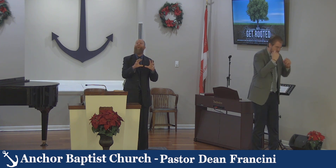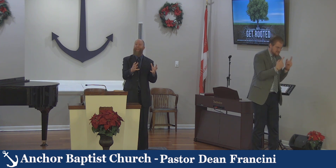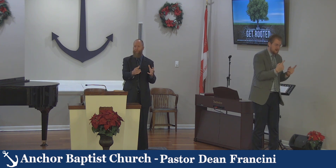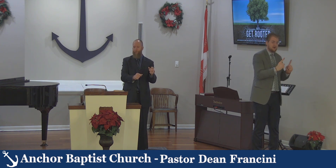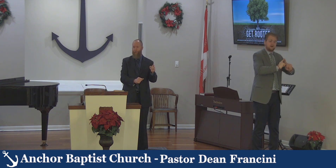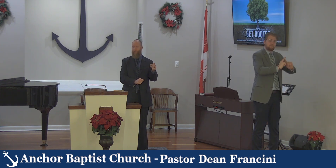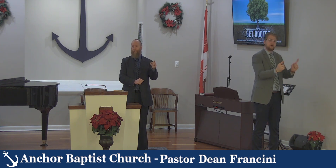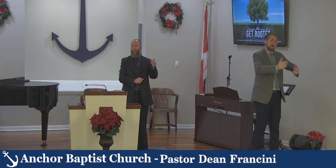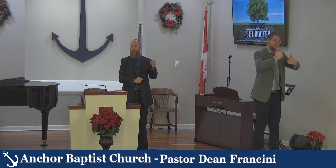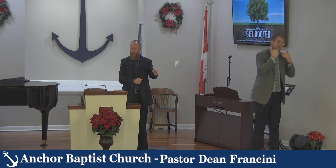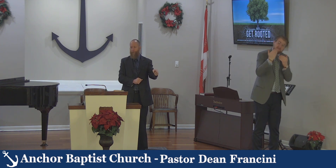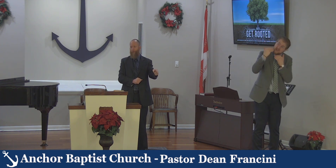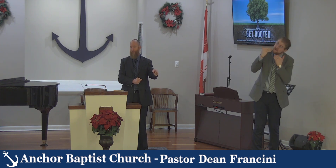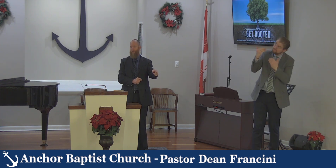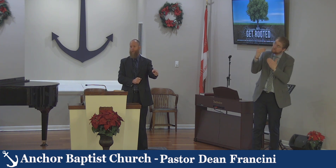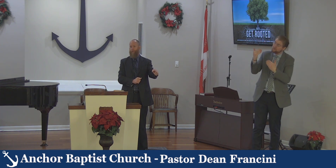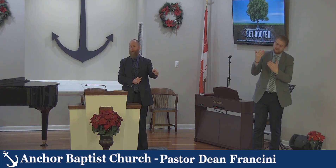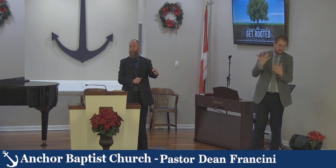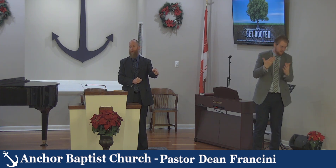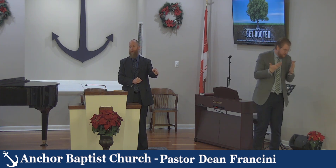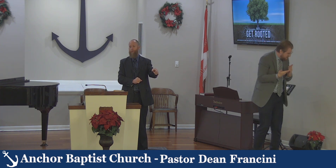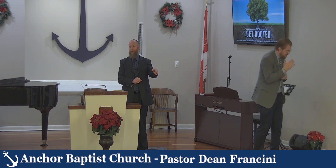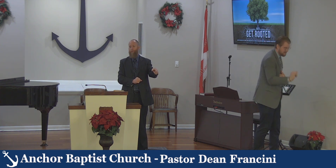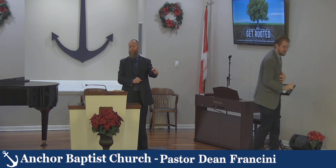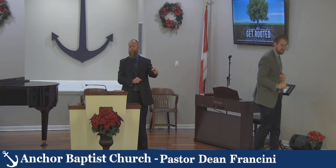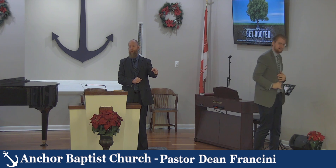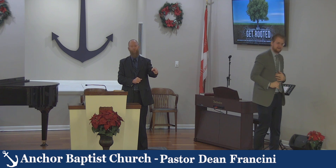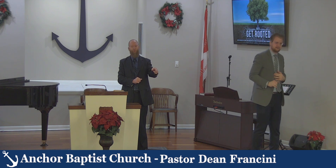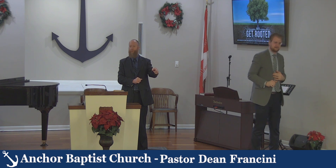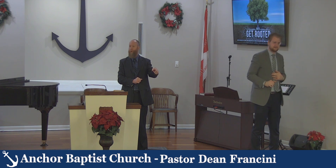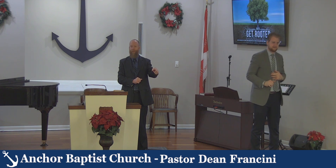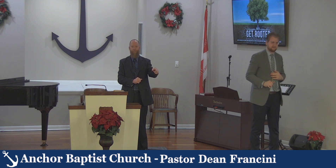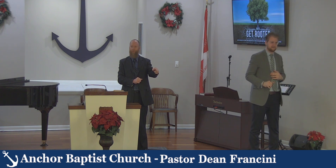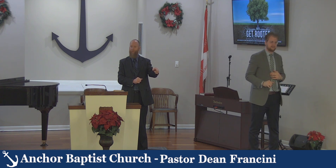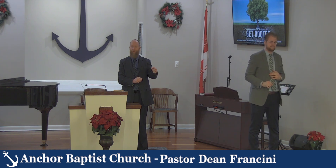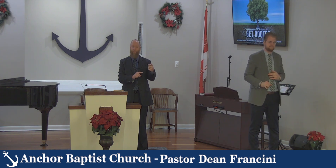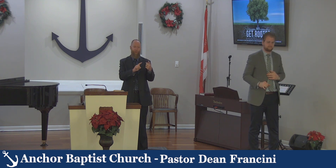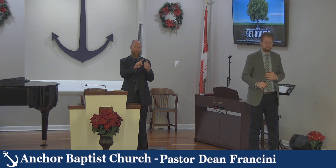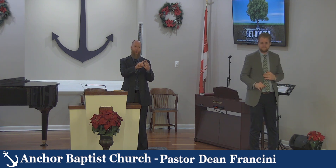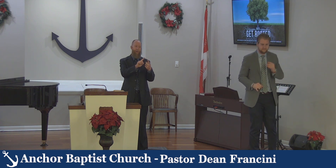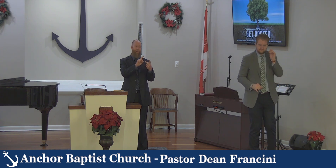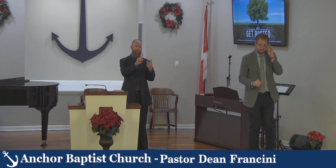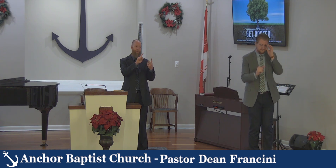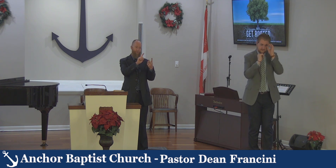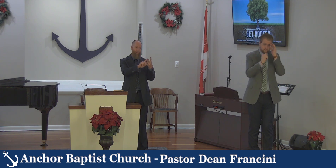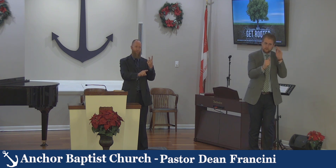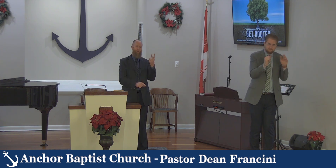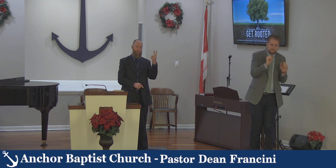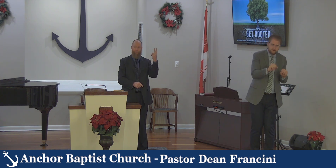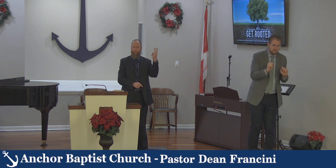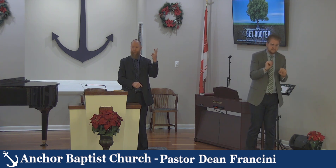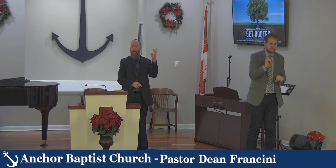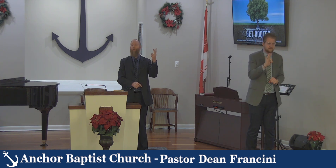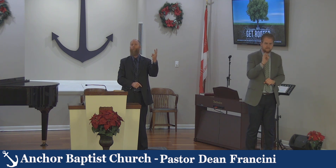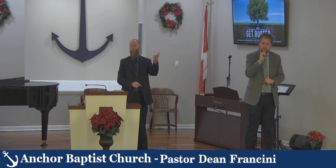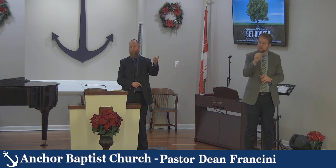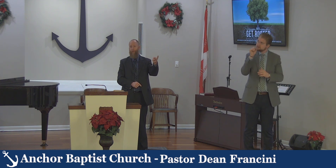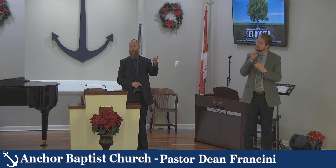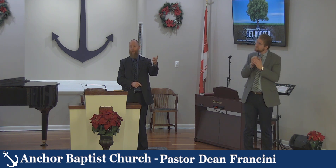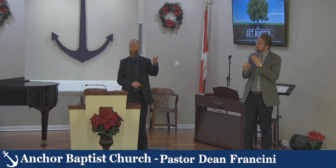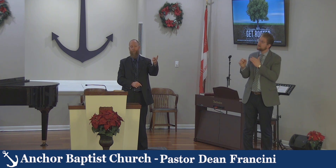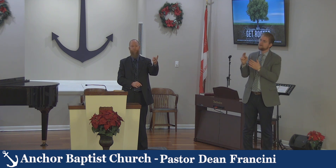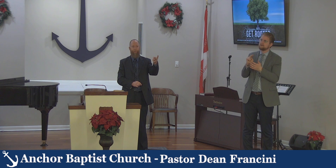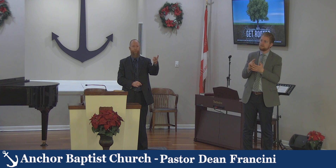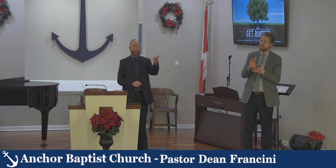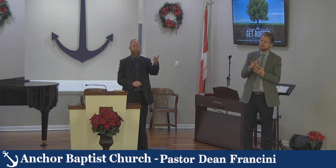be thankful in that. Wouldn't be possible if they were not wise or yielded to the Holy Spirit of God. I promise you